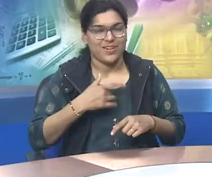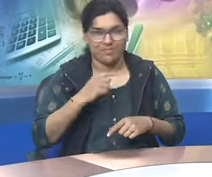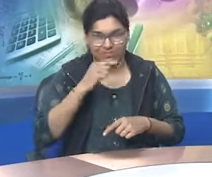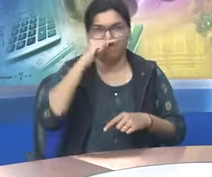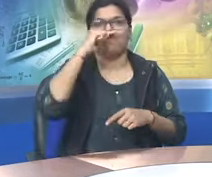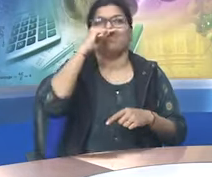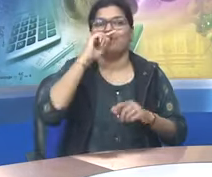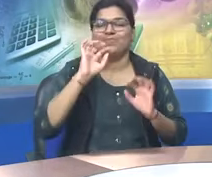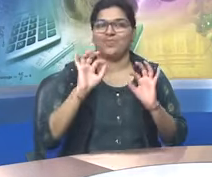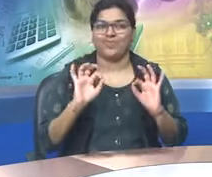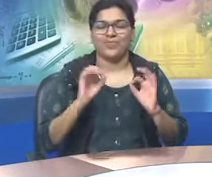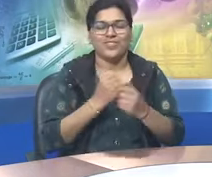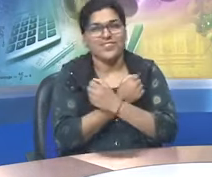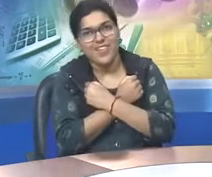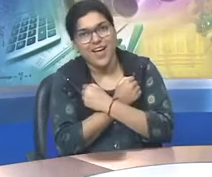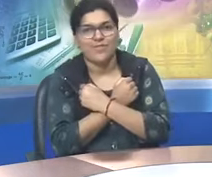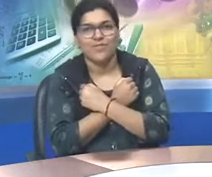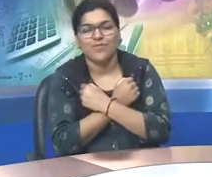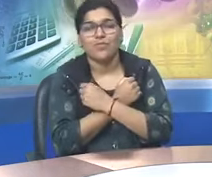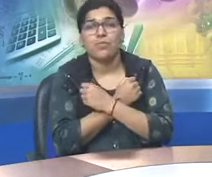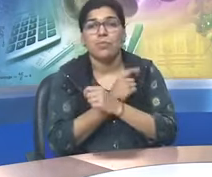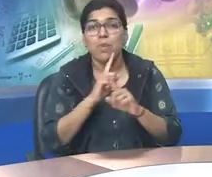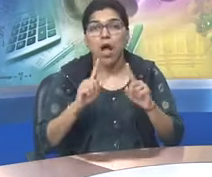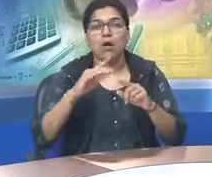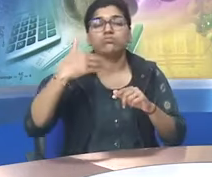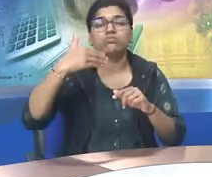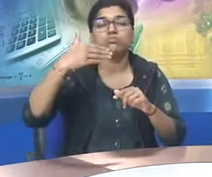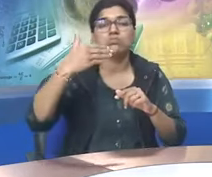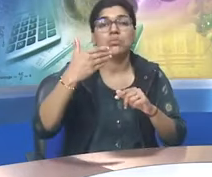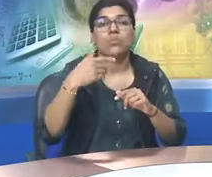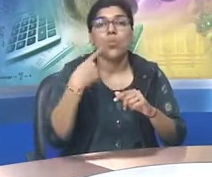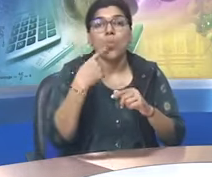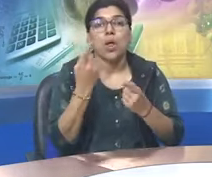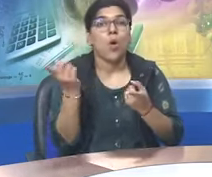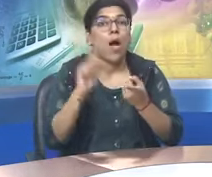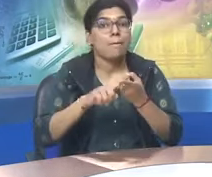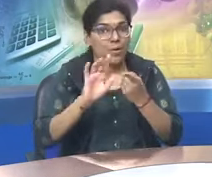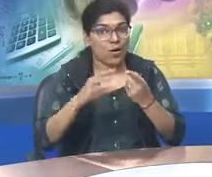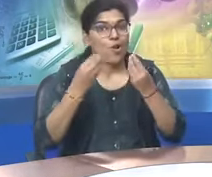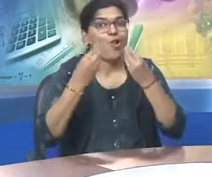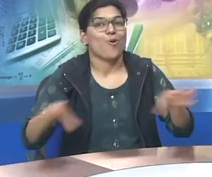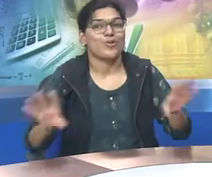was proud and loved, I who have lost.